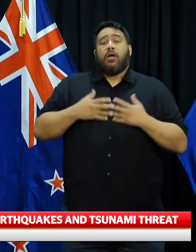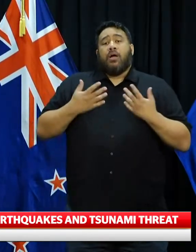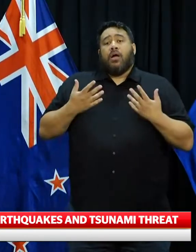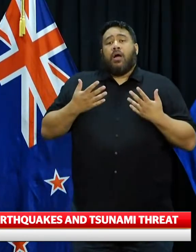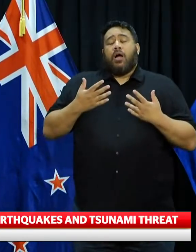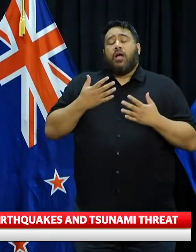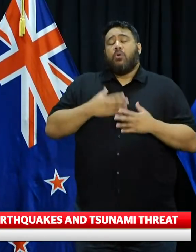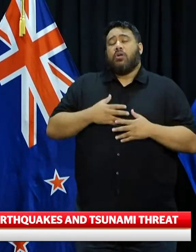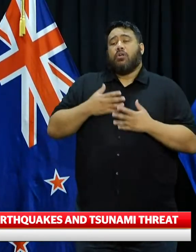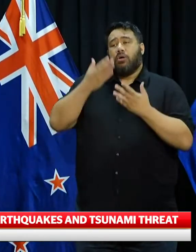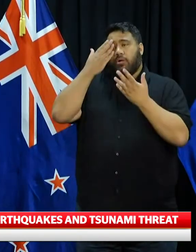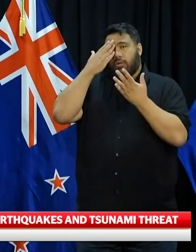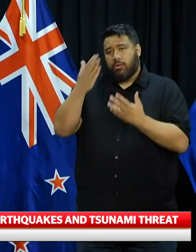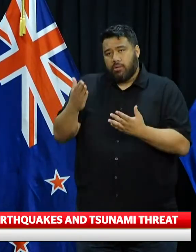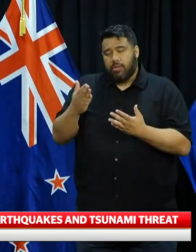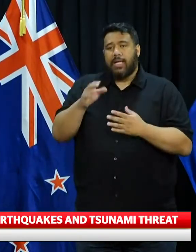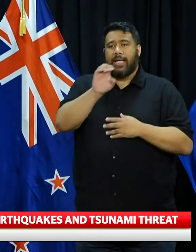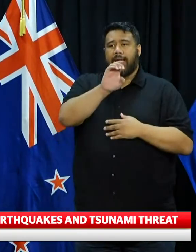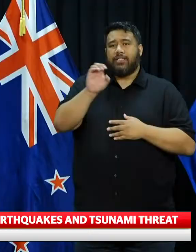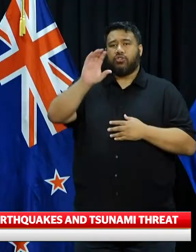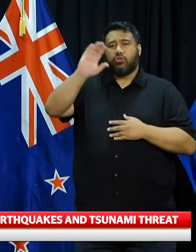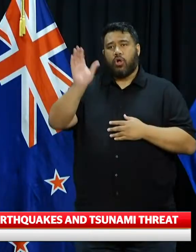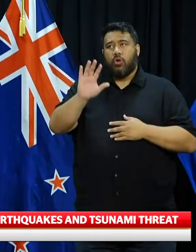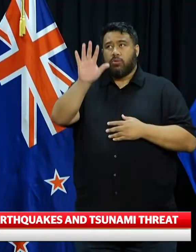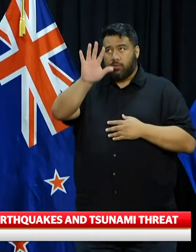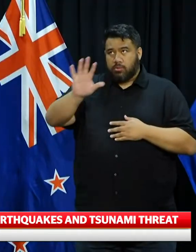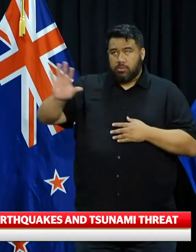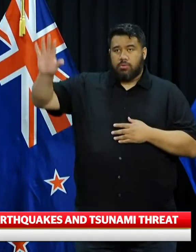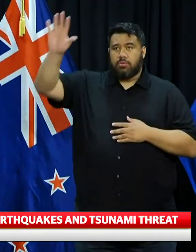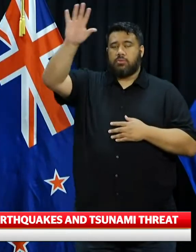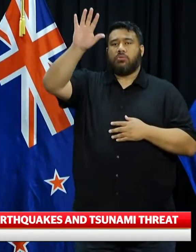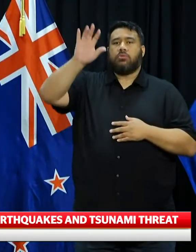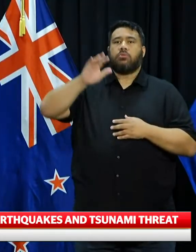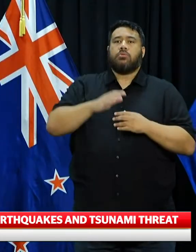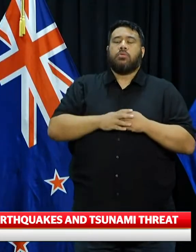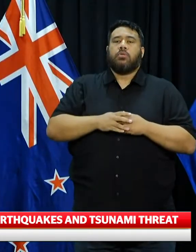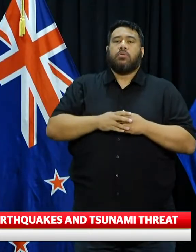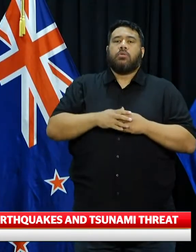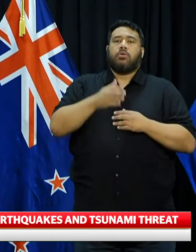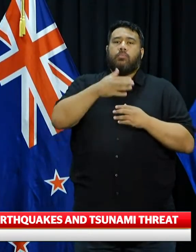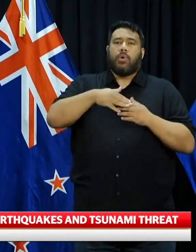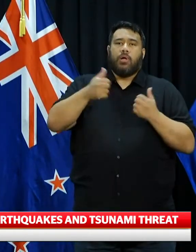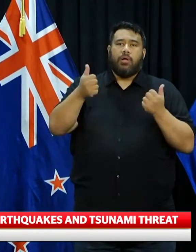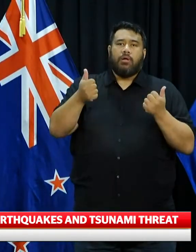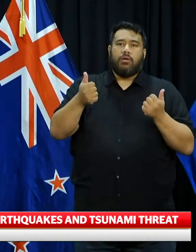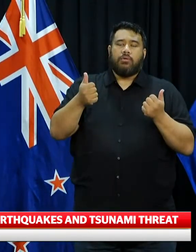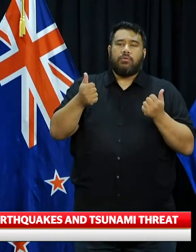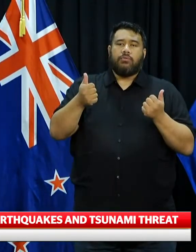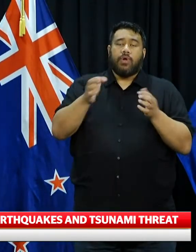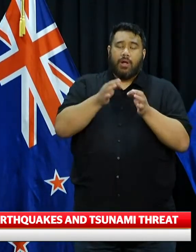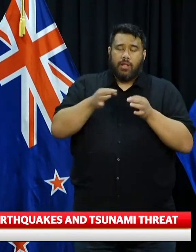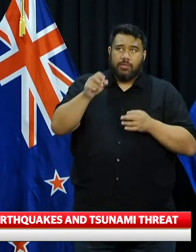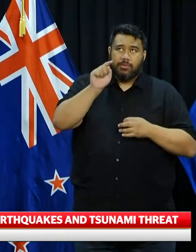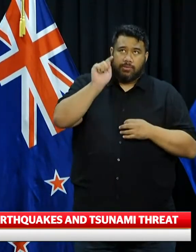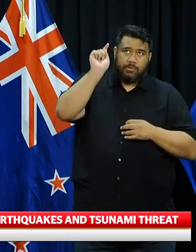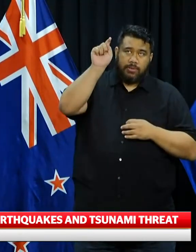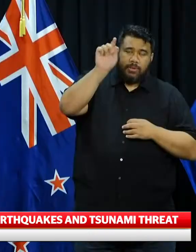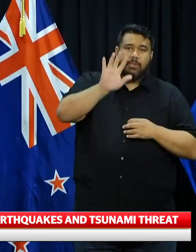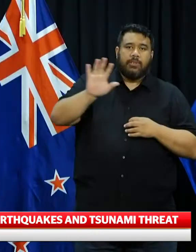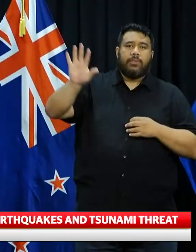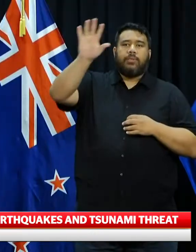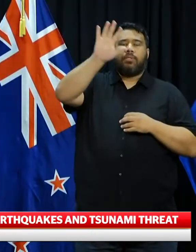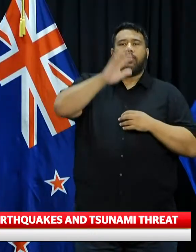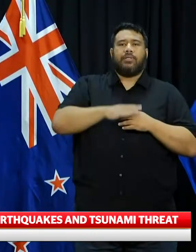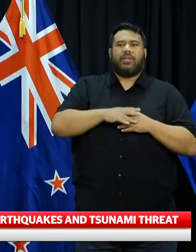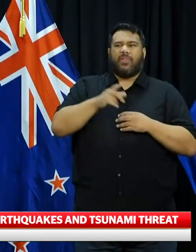Te Tairāwhiti, the East Coast, those up in Pewhairangi in the Bay of Islands, those that have had to pick